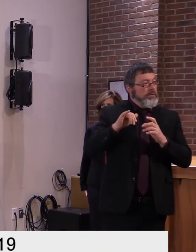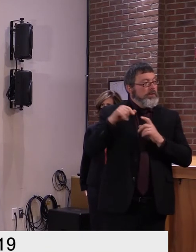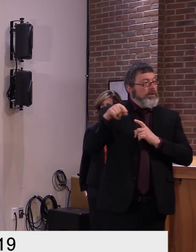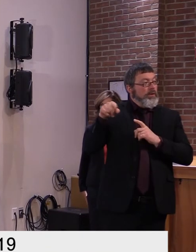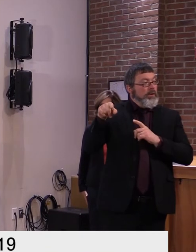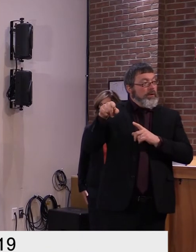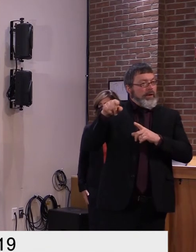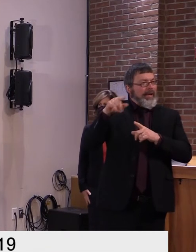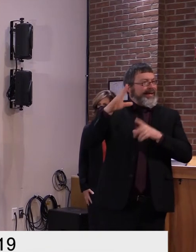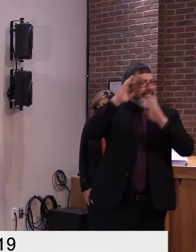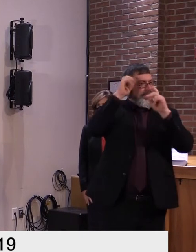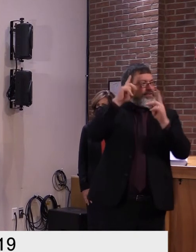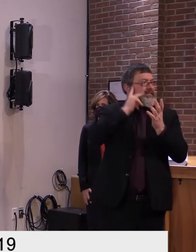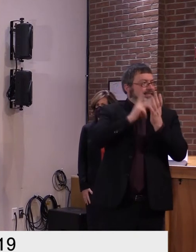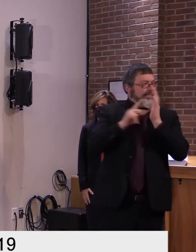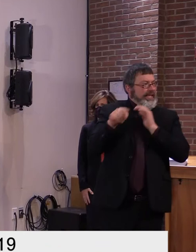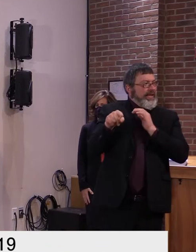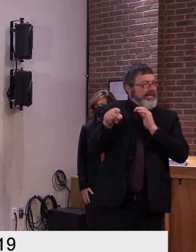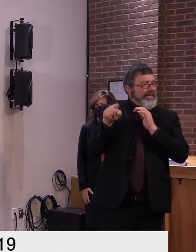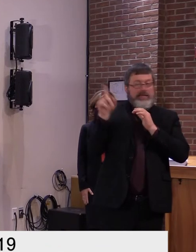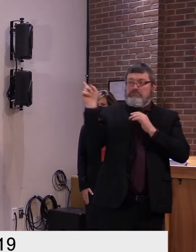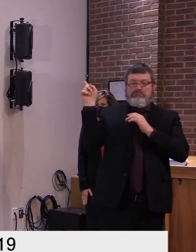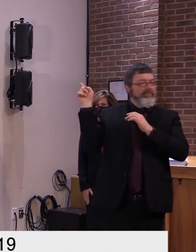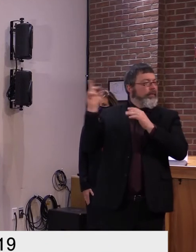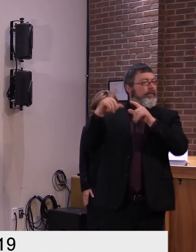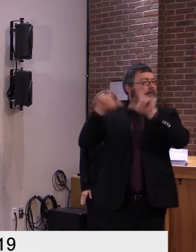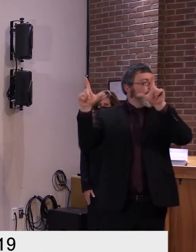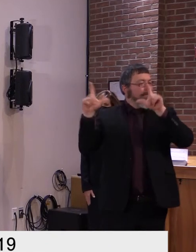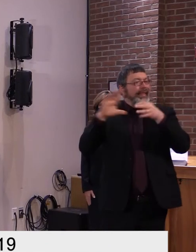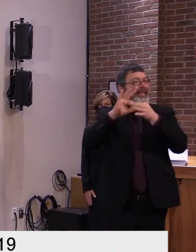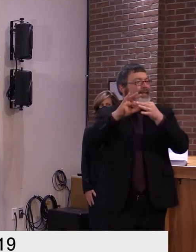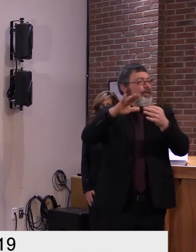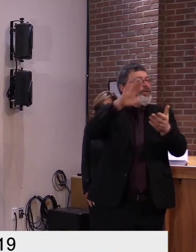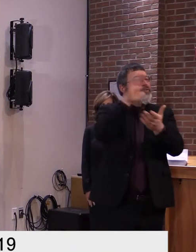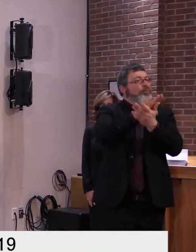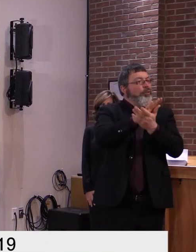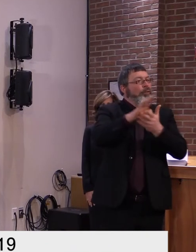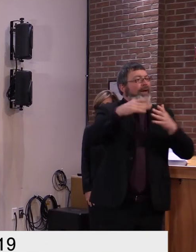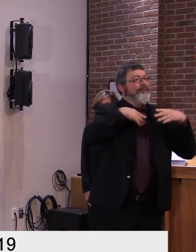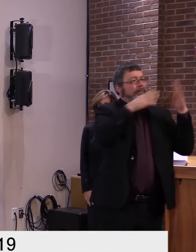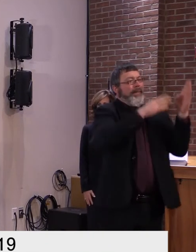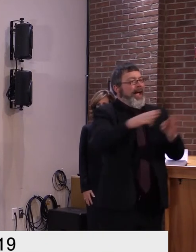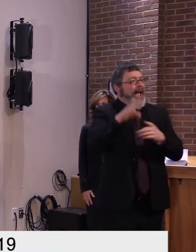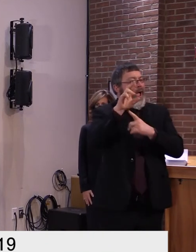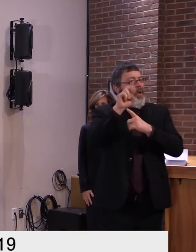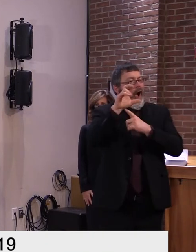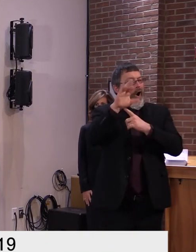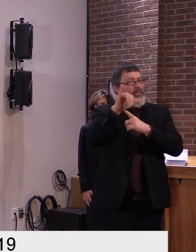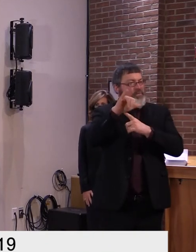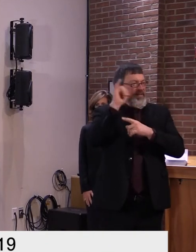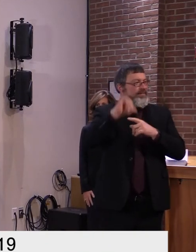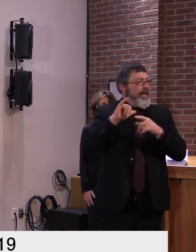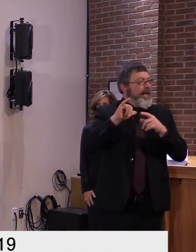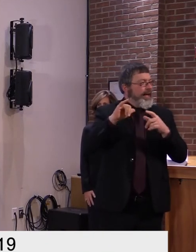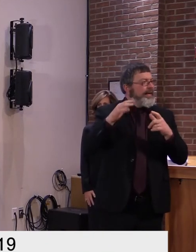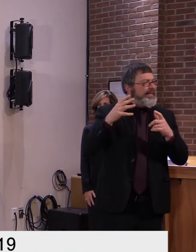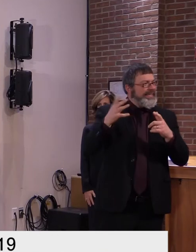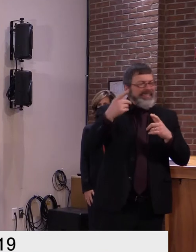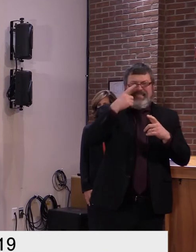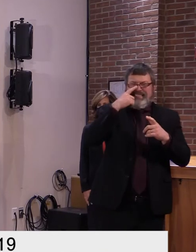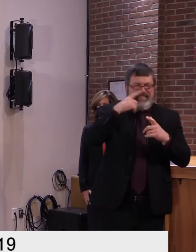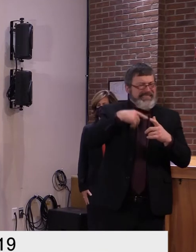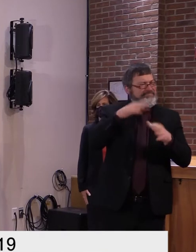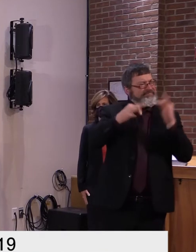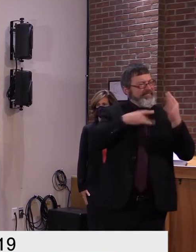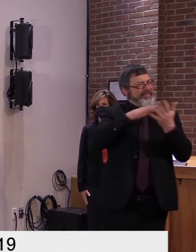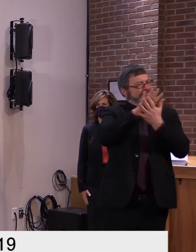effective in February, it sounded like. Can you talk about the specific kinds of programs and services that you think students are